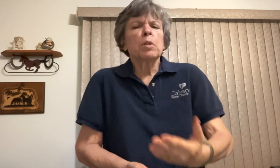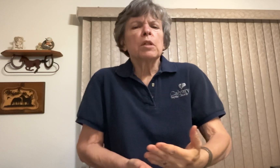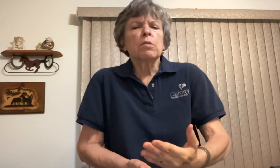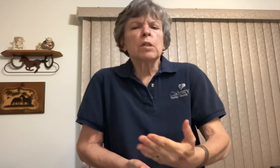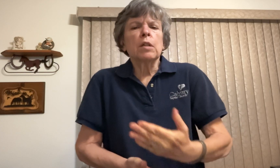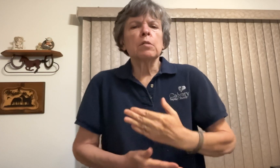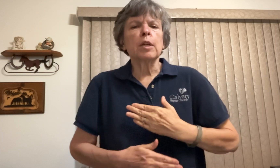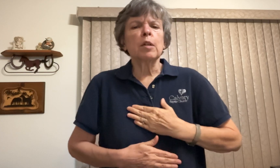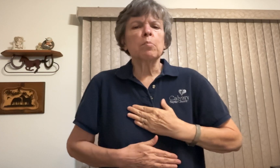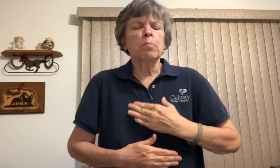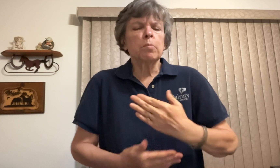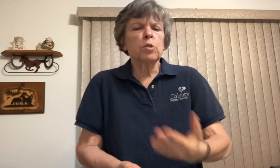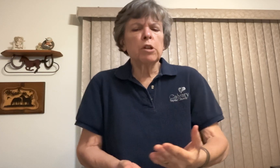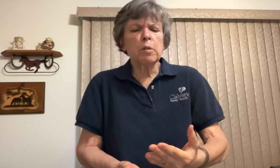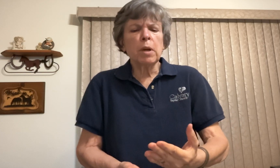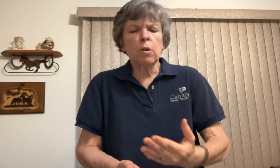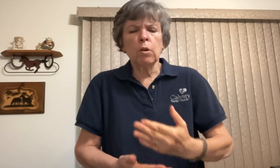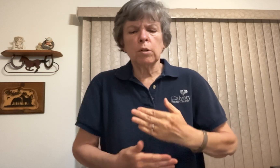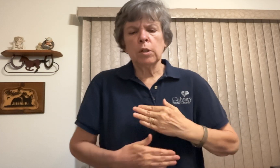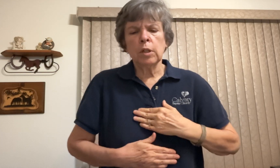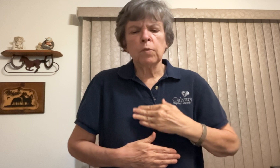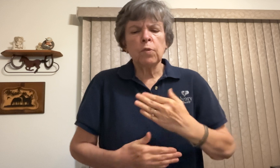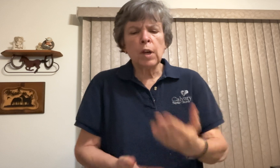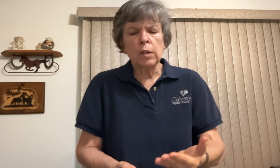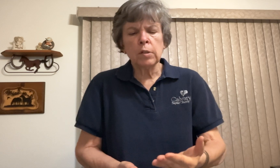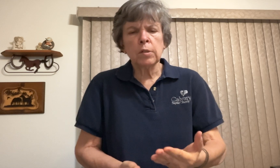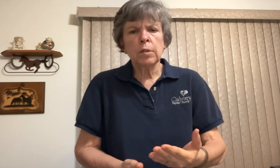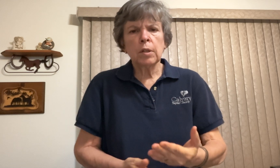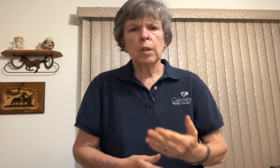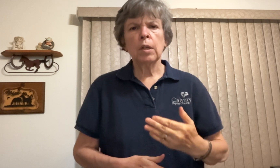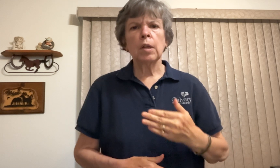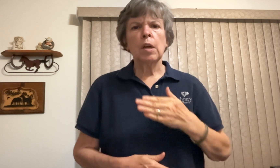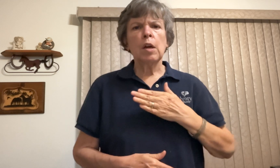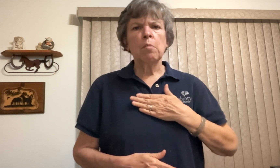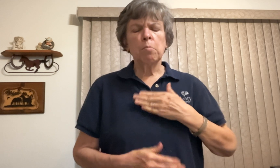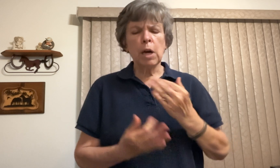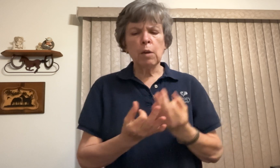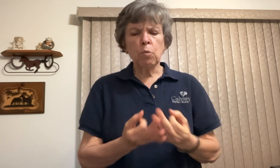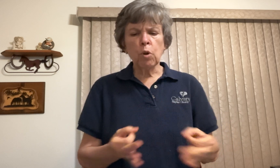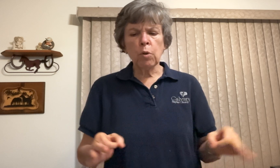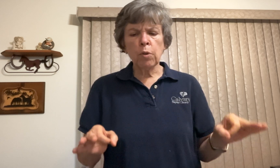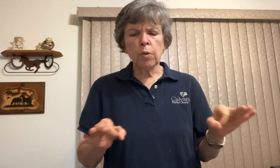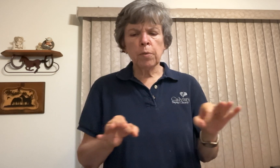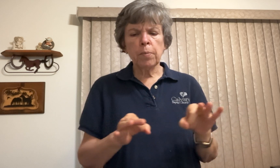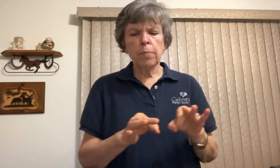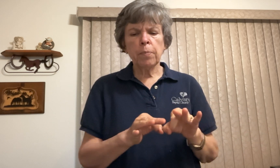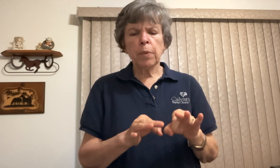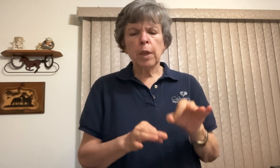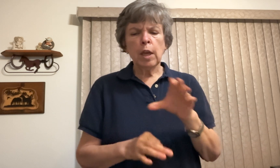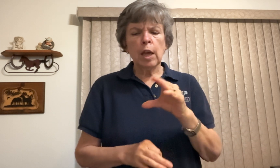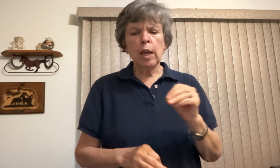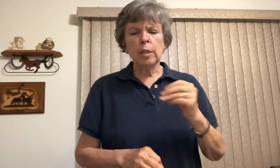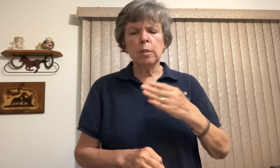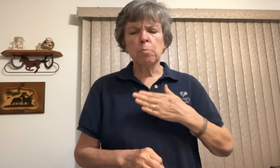your guts, like I'm sharing my heart. Confess my worth and